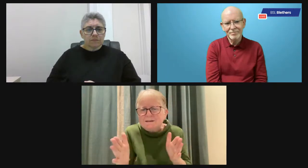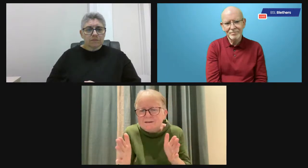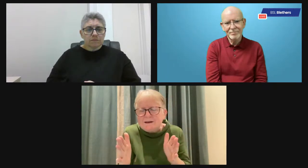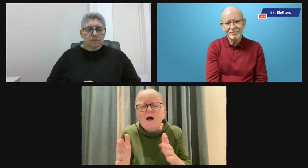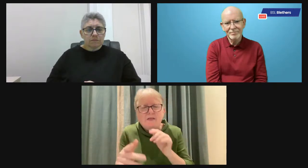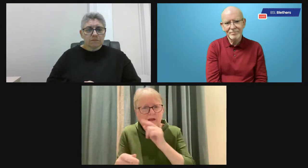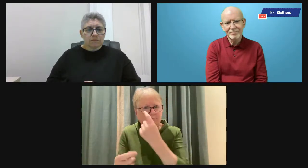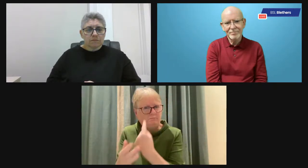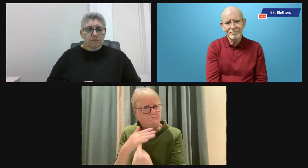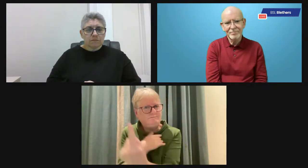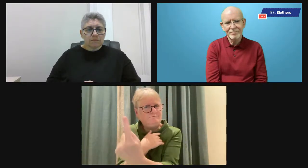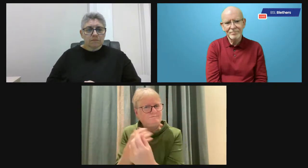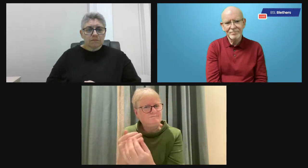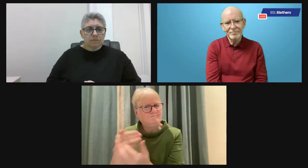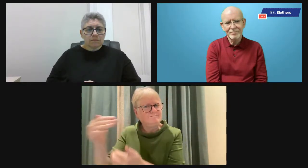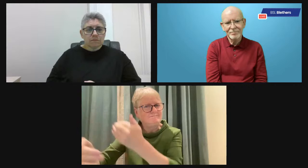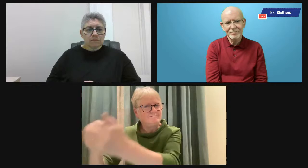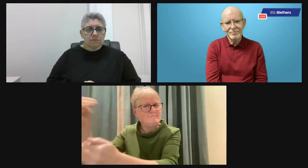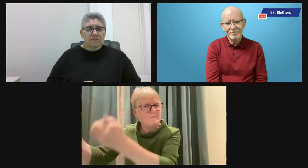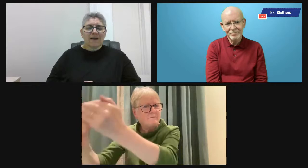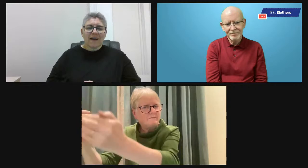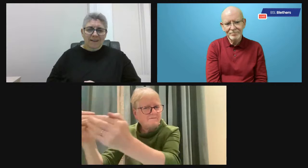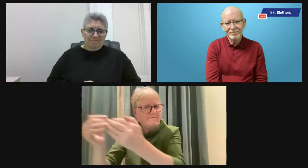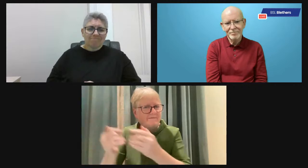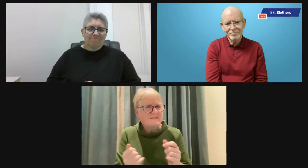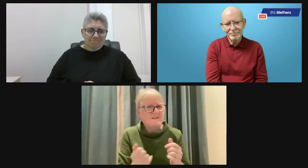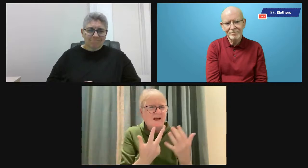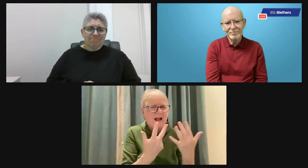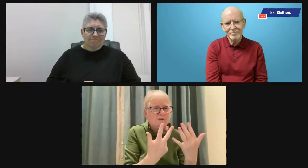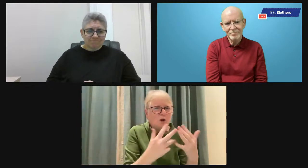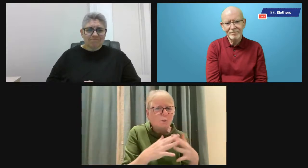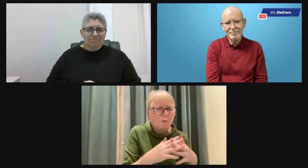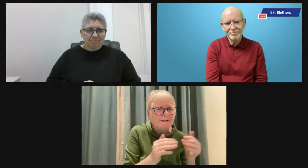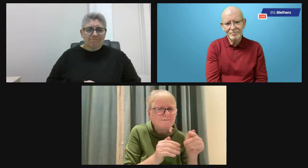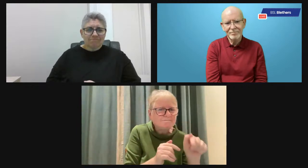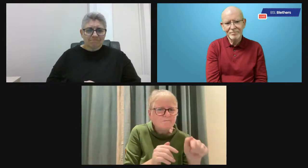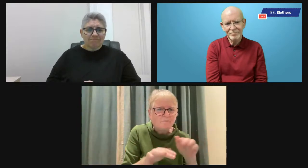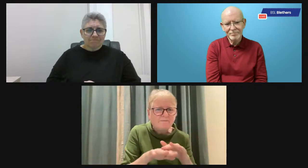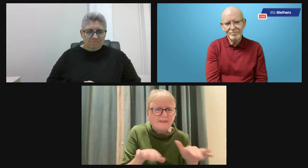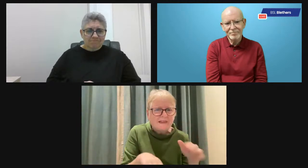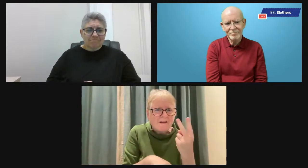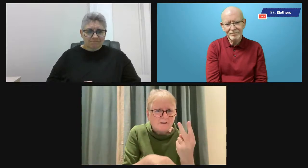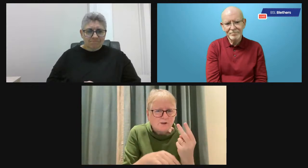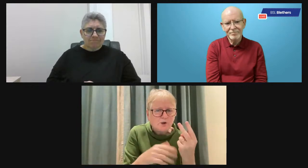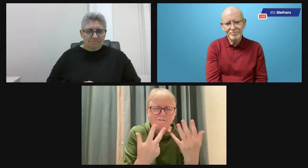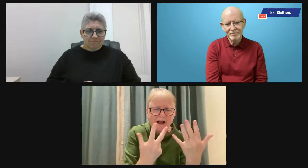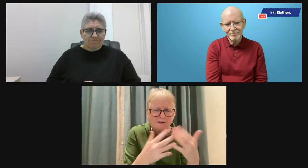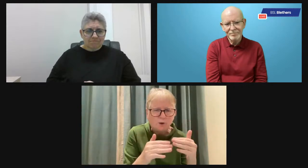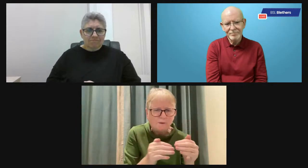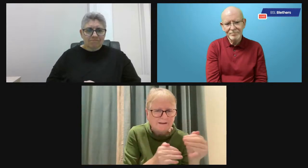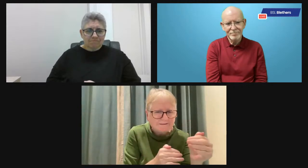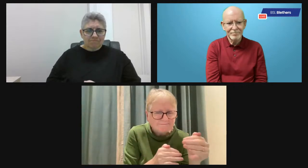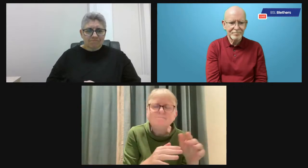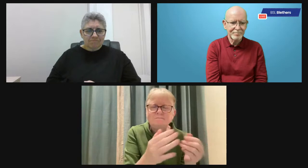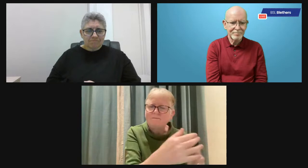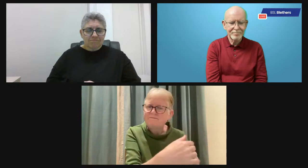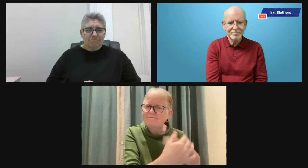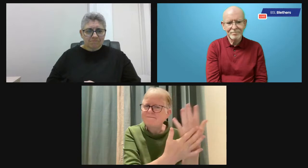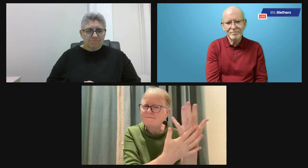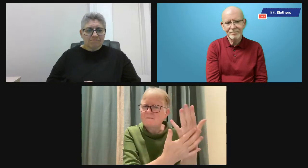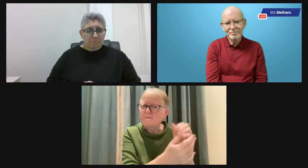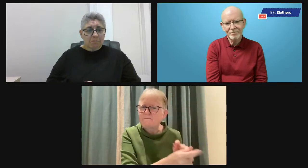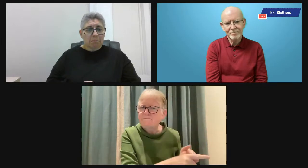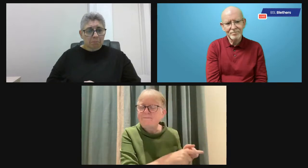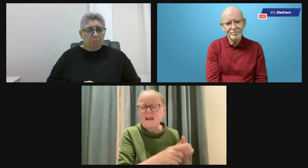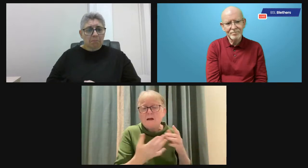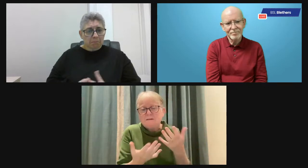and a kind of skeleton for perhaps an 8-week course, you know,